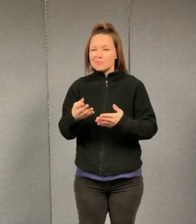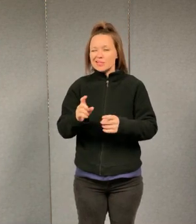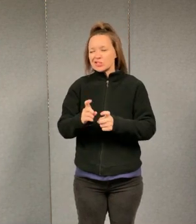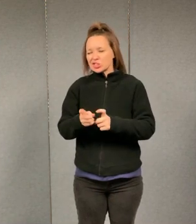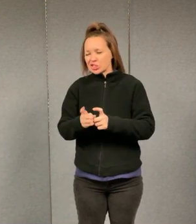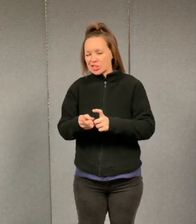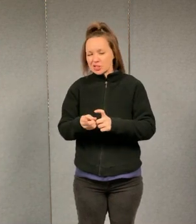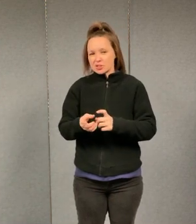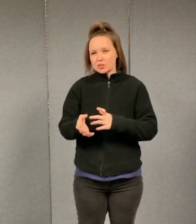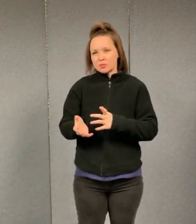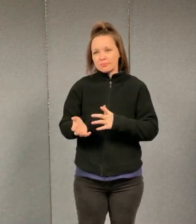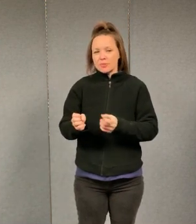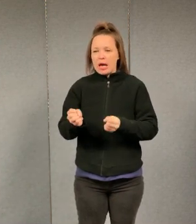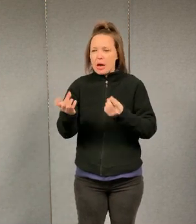Jones worry about that later.